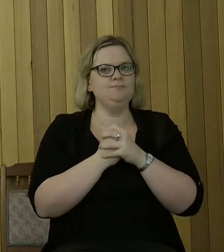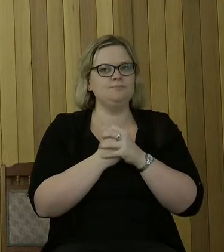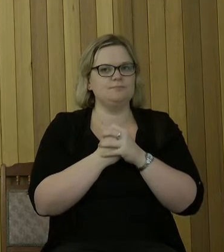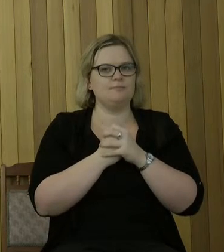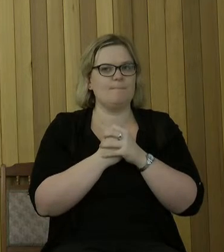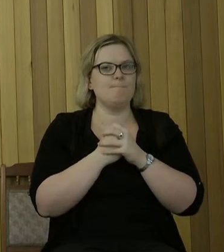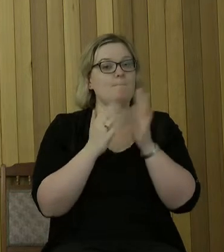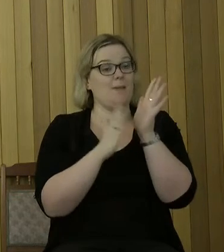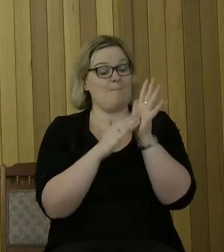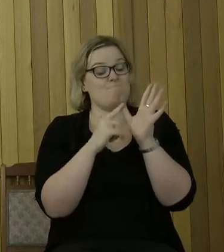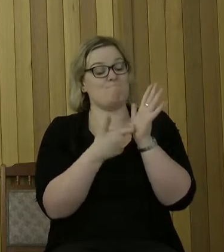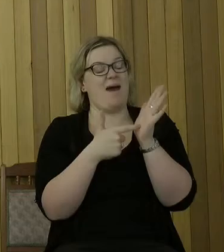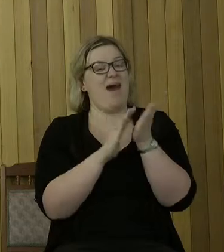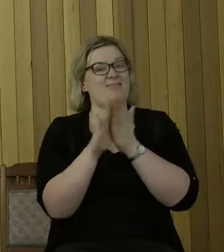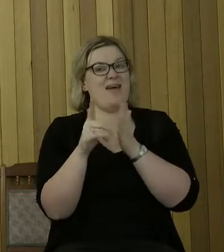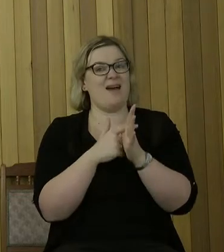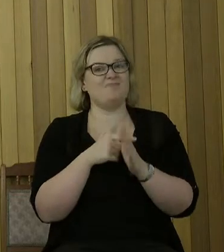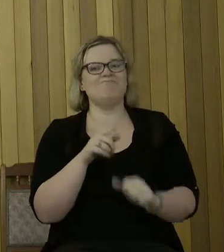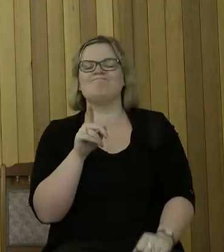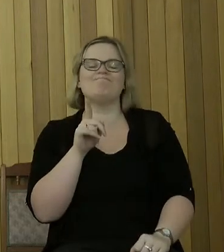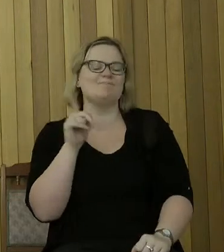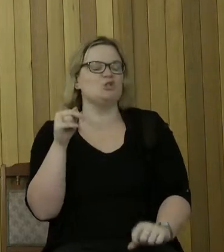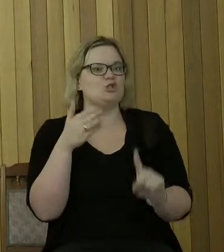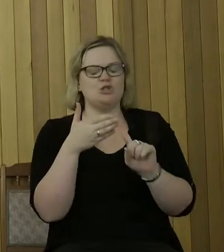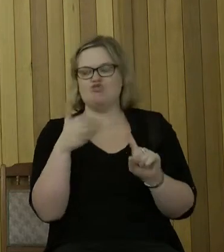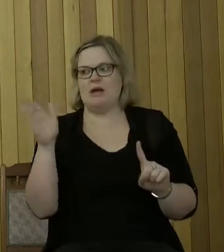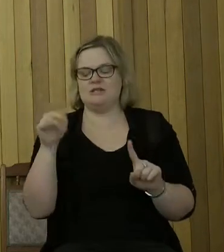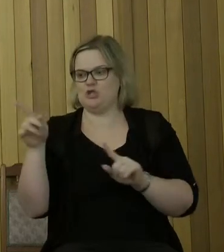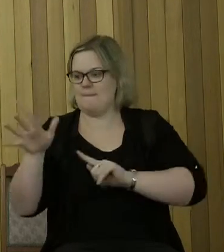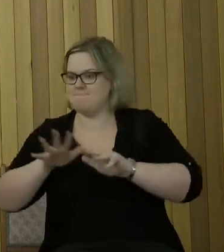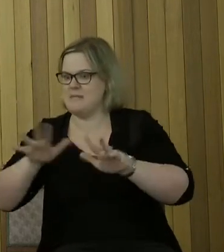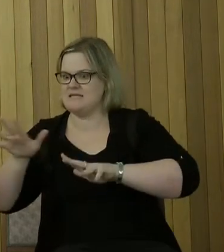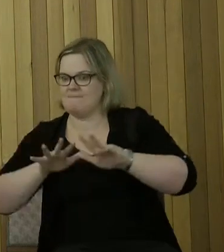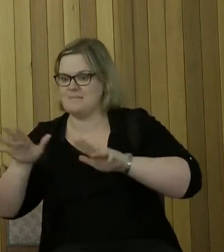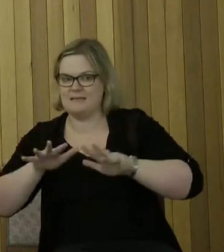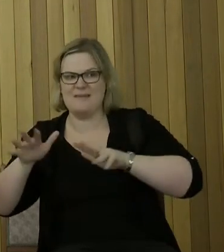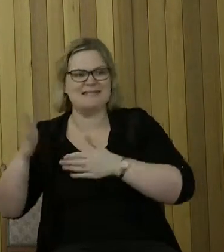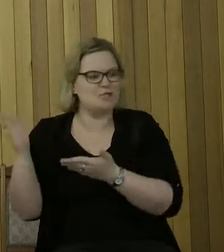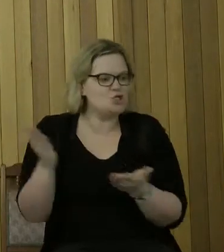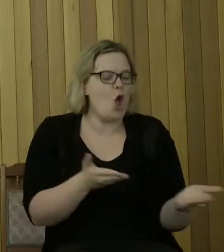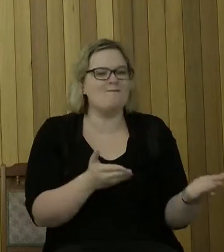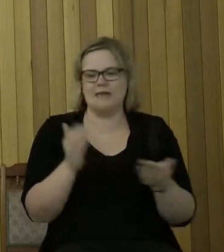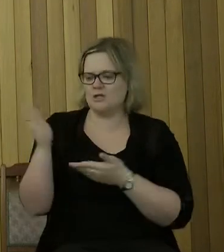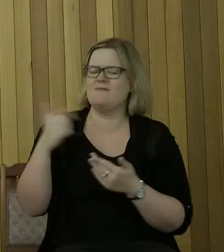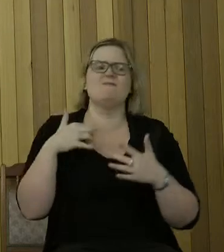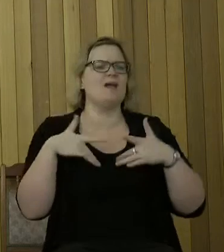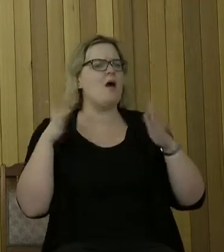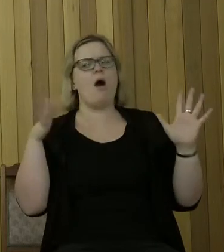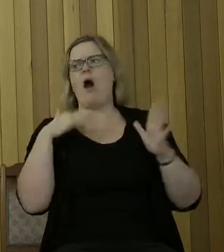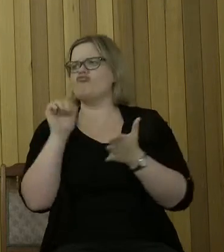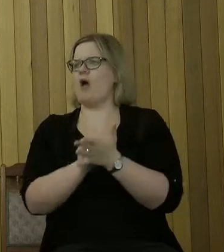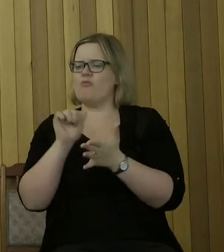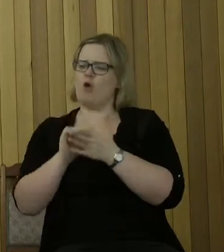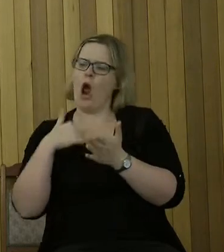You see, Martha, she was distracted. She was busy. She was serving. And she felt she was doing everything